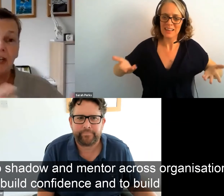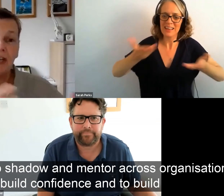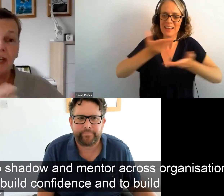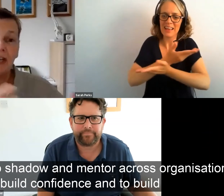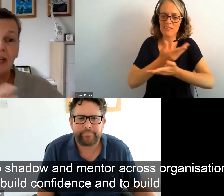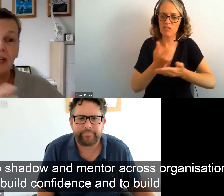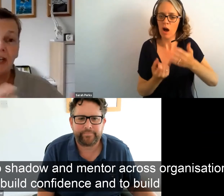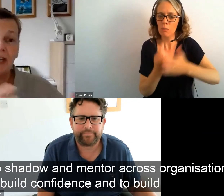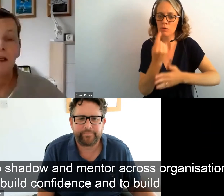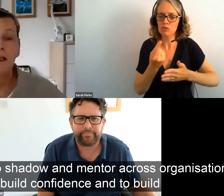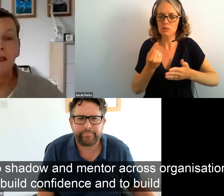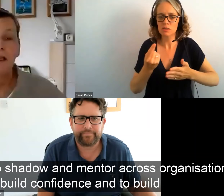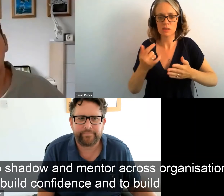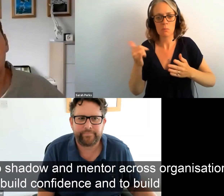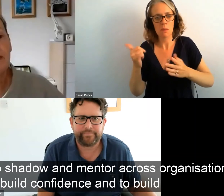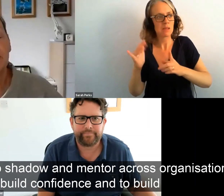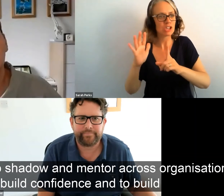shadow